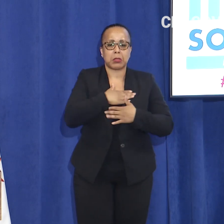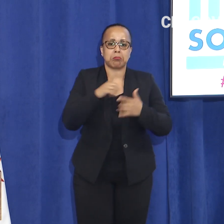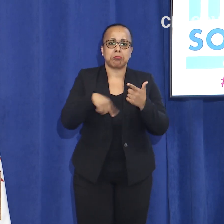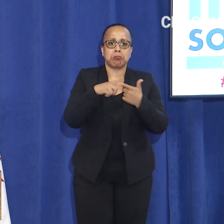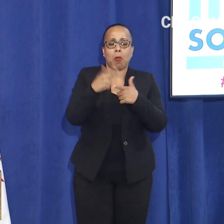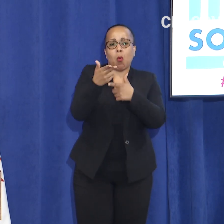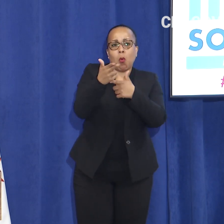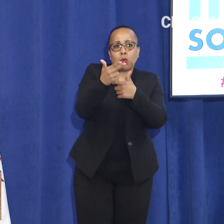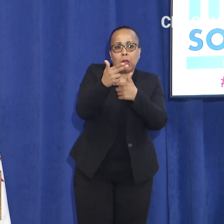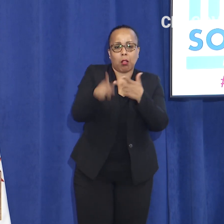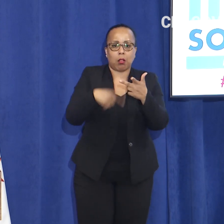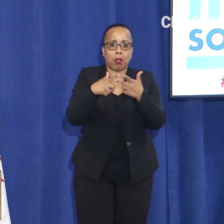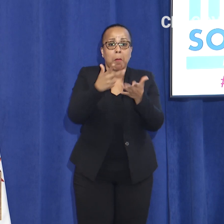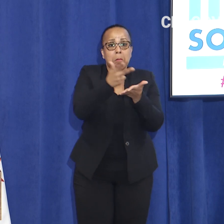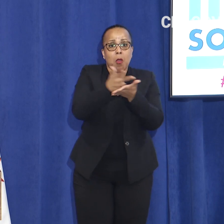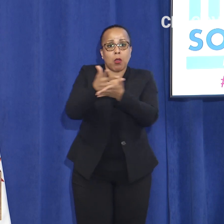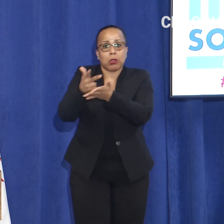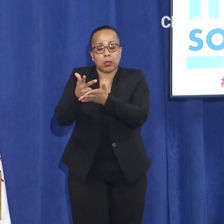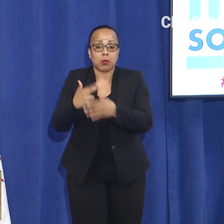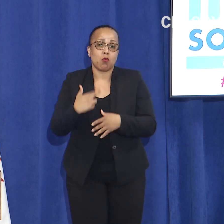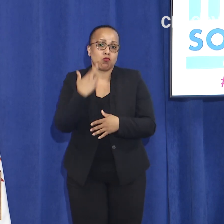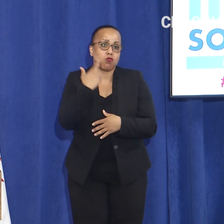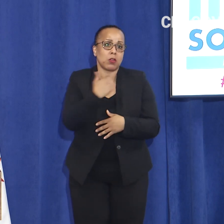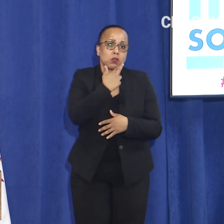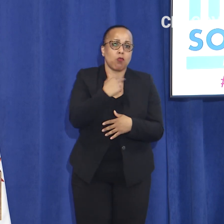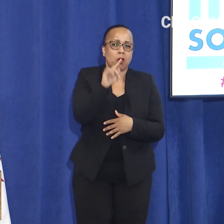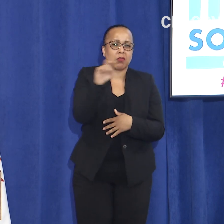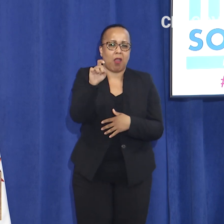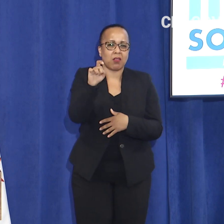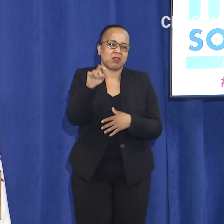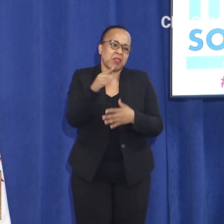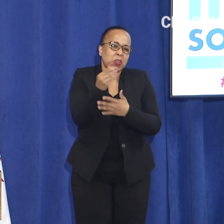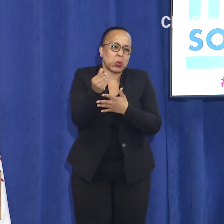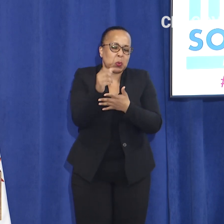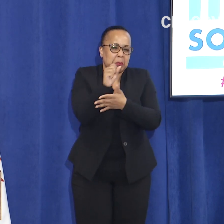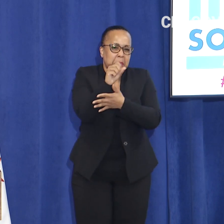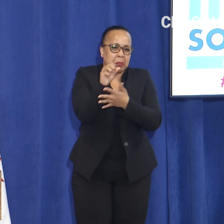hotel, parking, and restaurant tax, just to name a few.